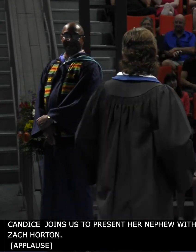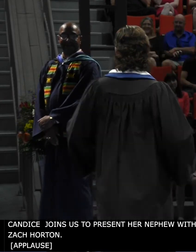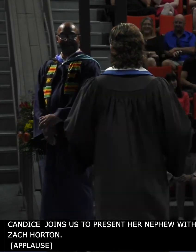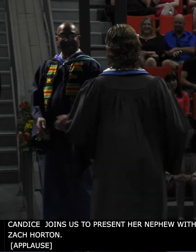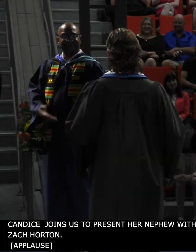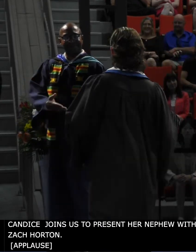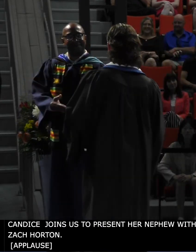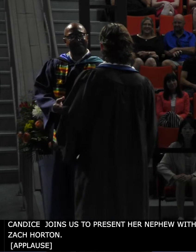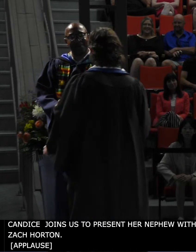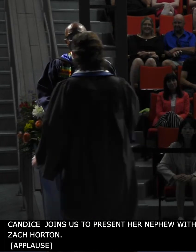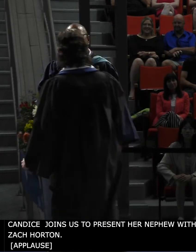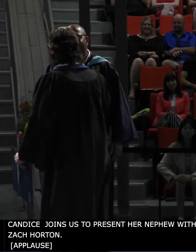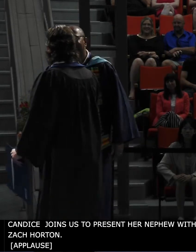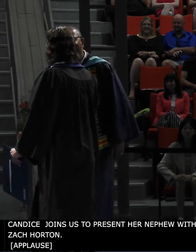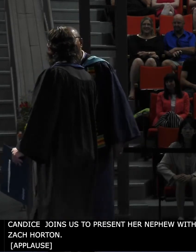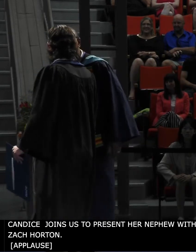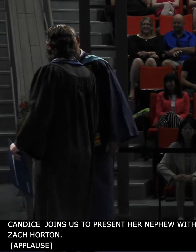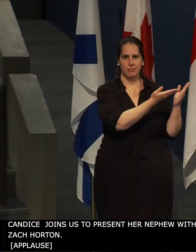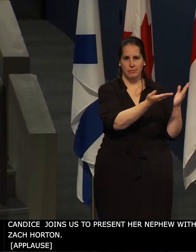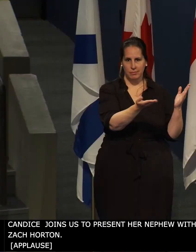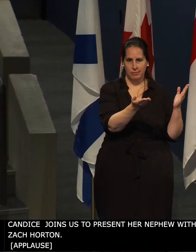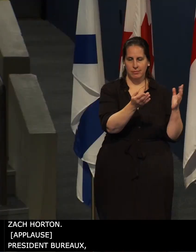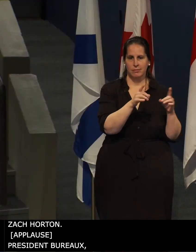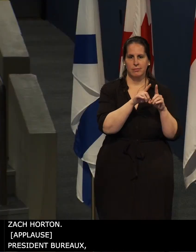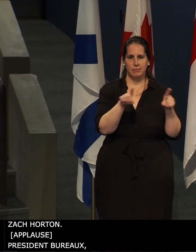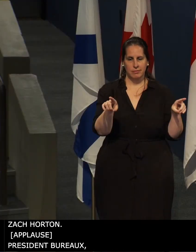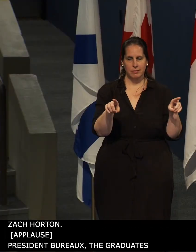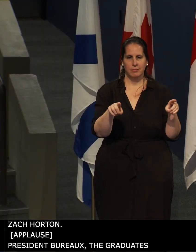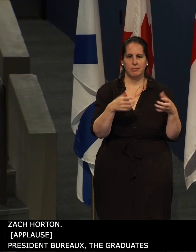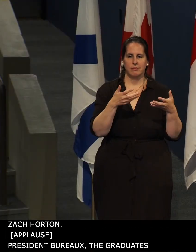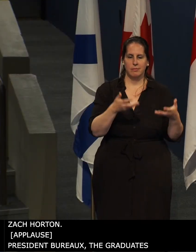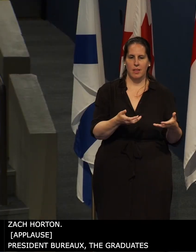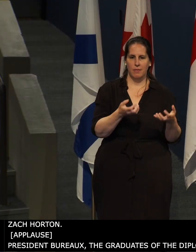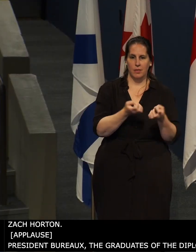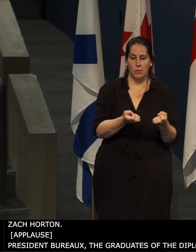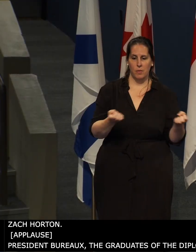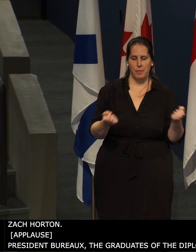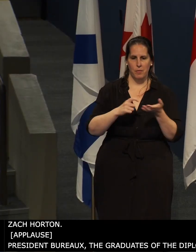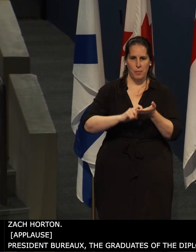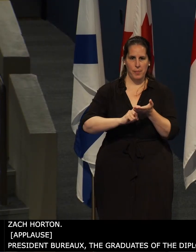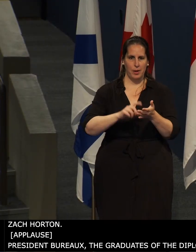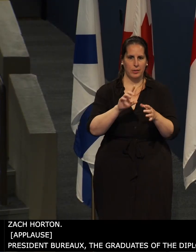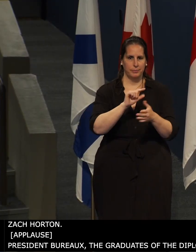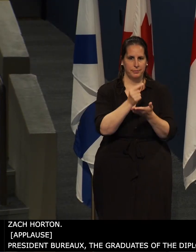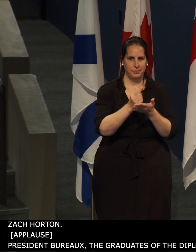President Bureau, the graduates of the Diploma in Heavy Duty Equipment Repair.